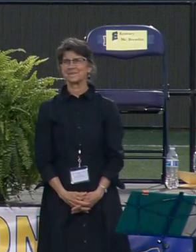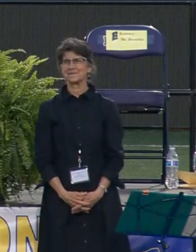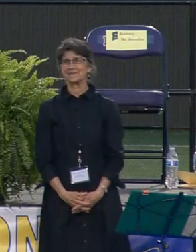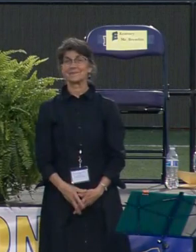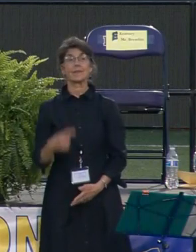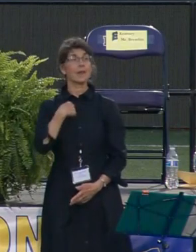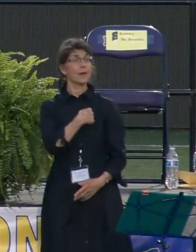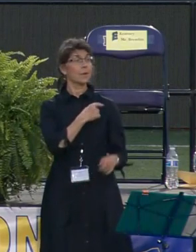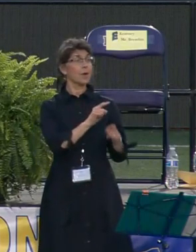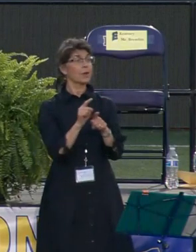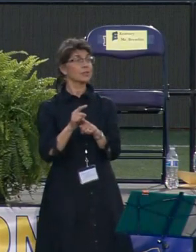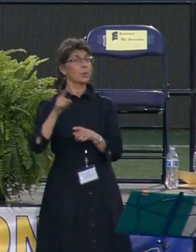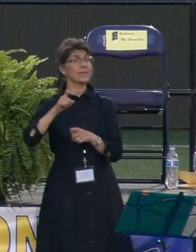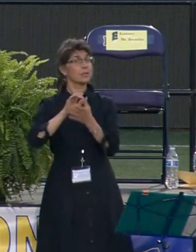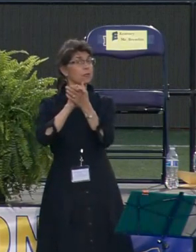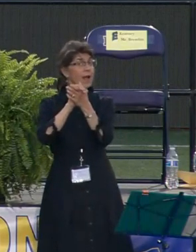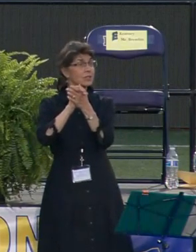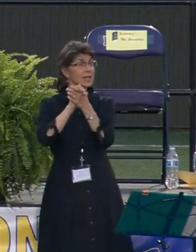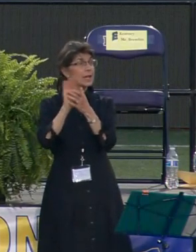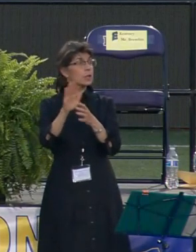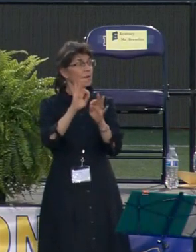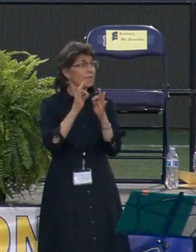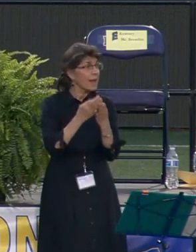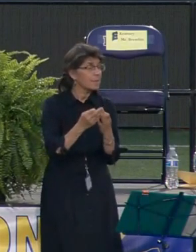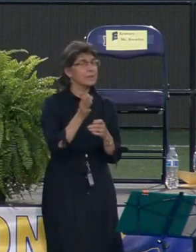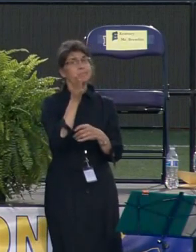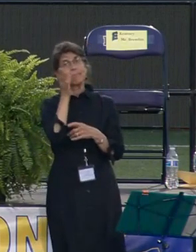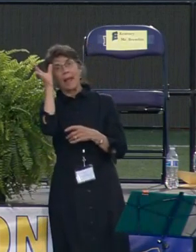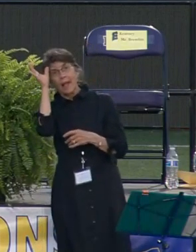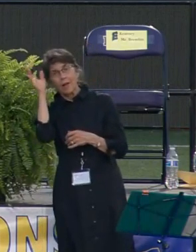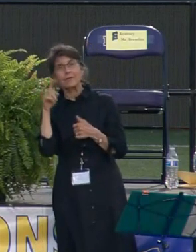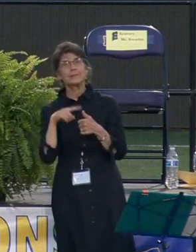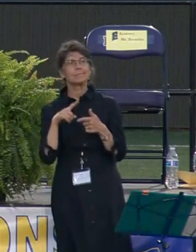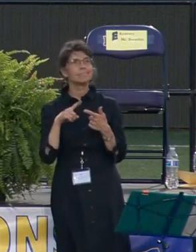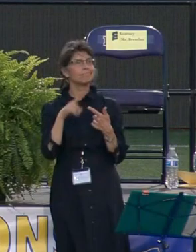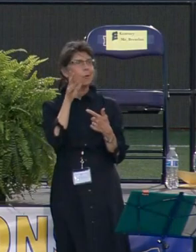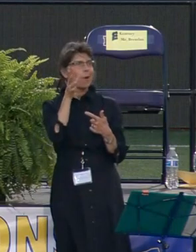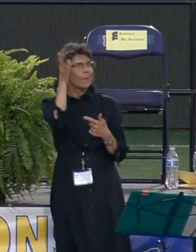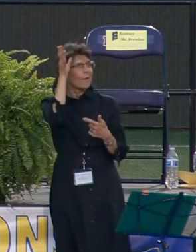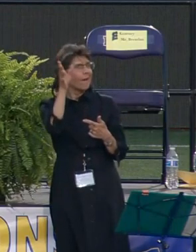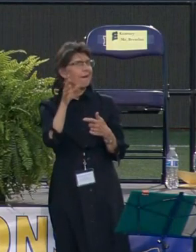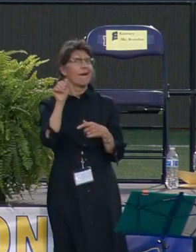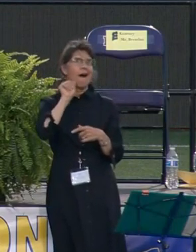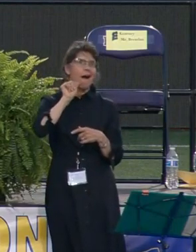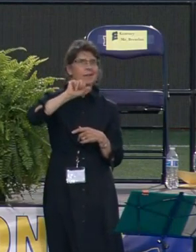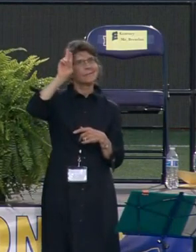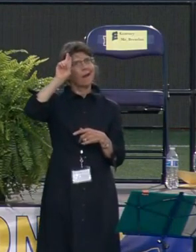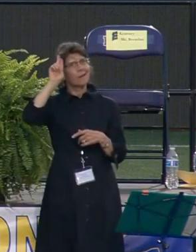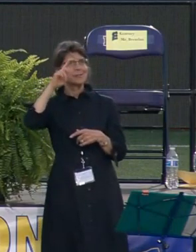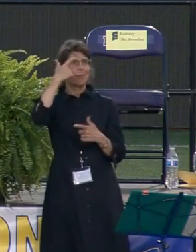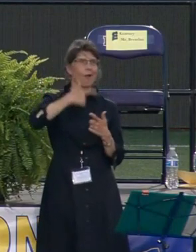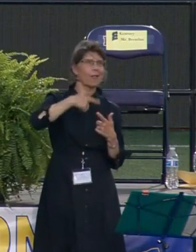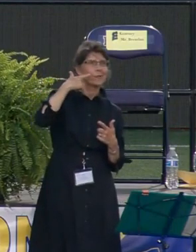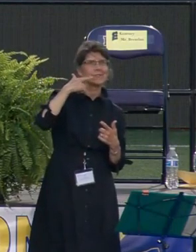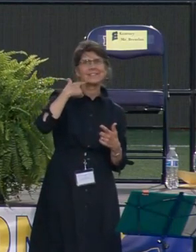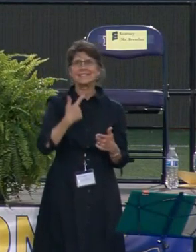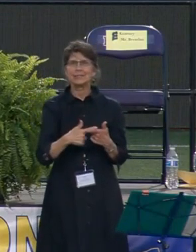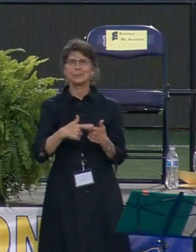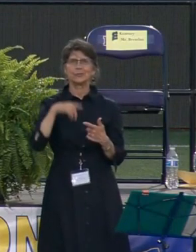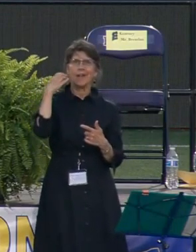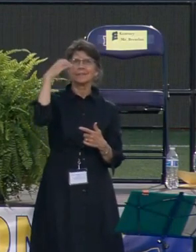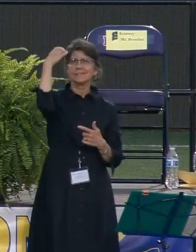We also need to congratulate your families, your parents, your grandparents, your aunts, your uncles, your brothers, your sisters, your